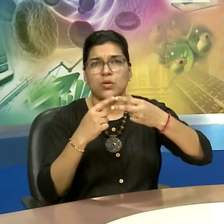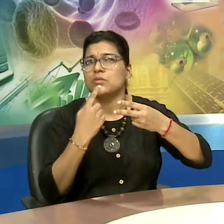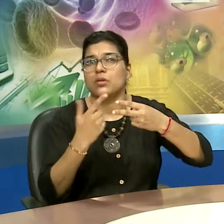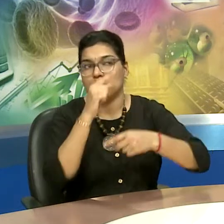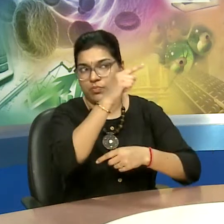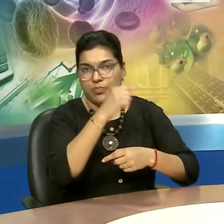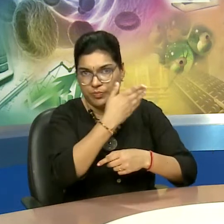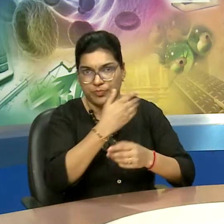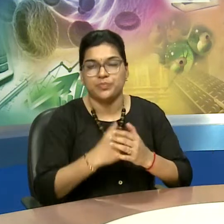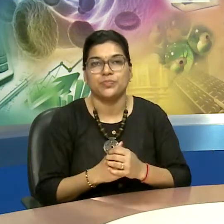which implies